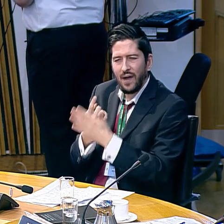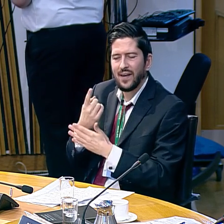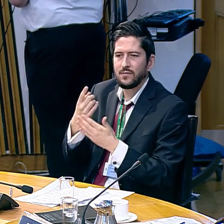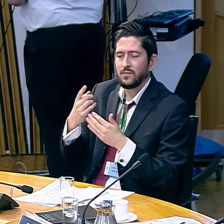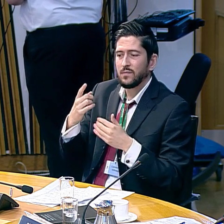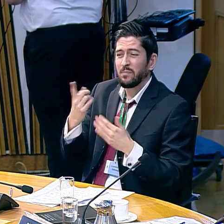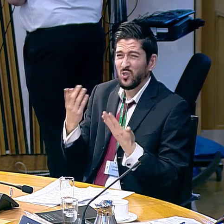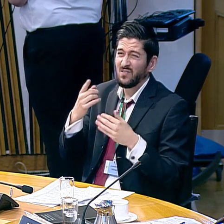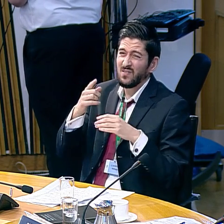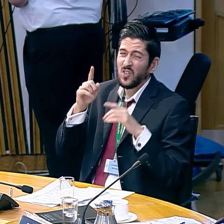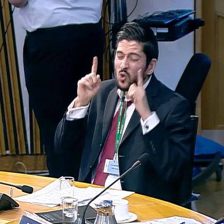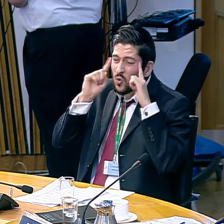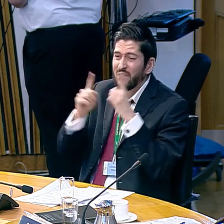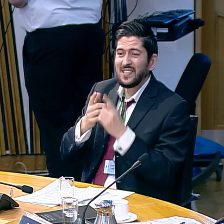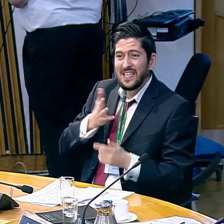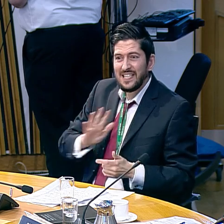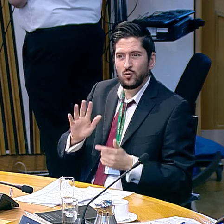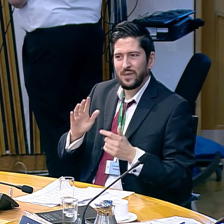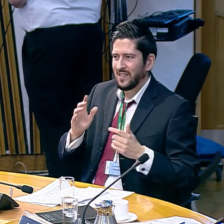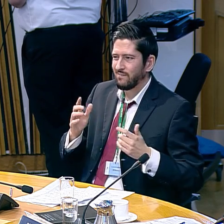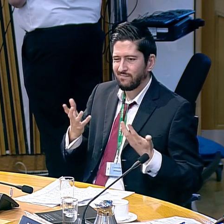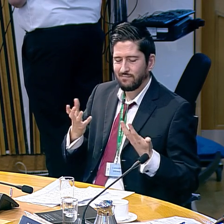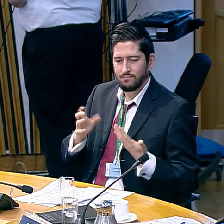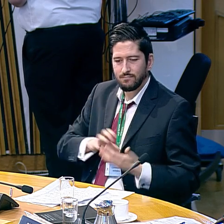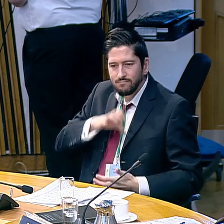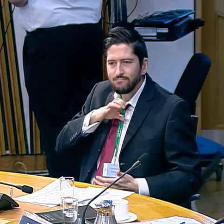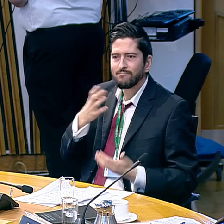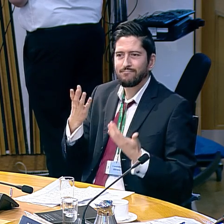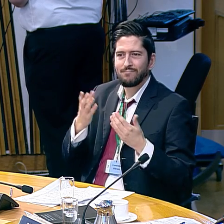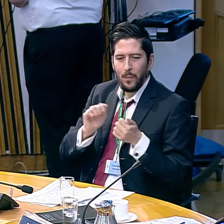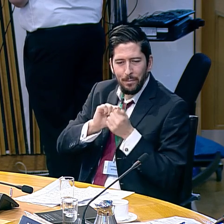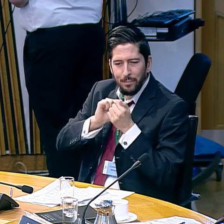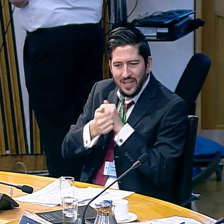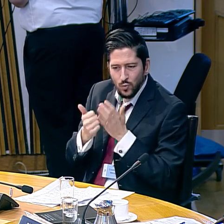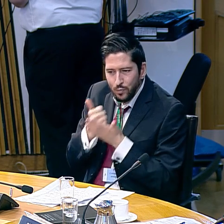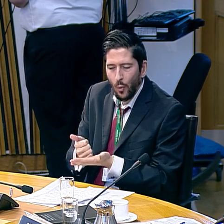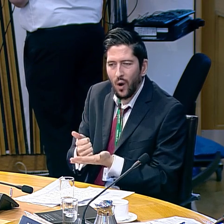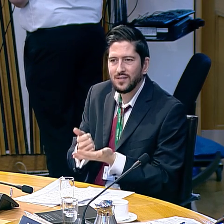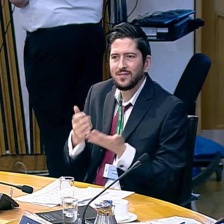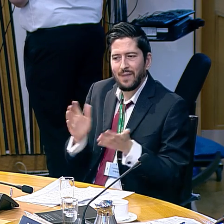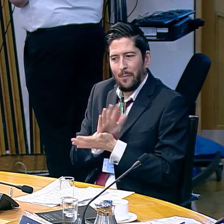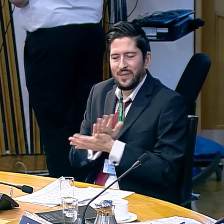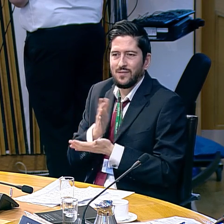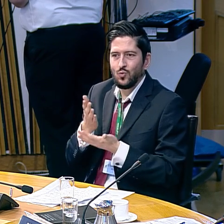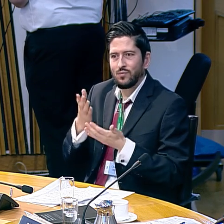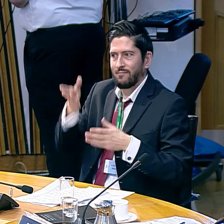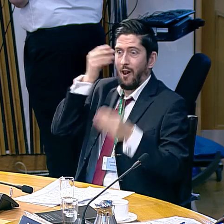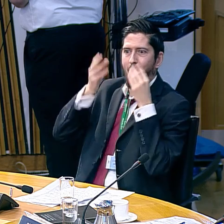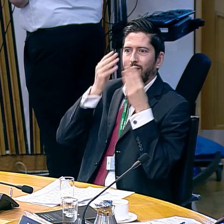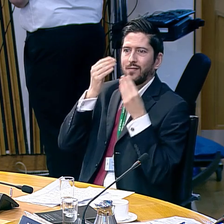look at those kind of social events like Freshers Week, because university needs to be more of than just learning. It's building confidence, it's